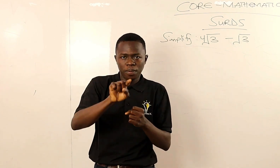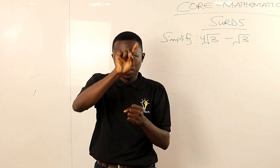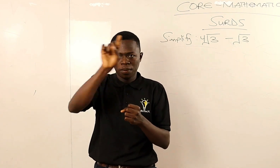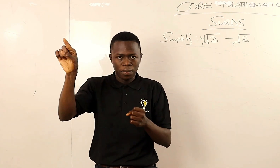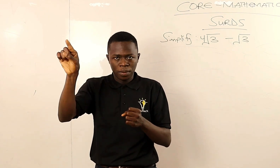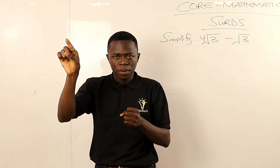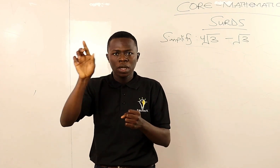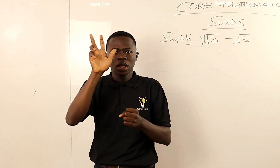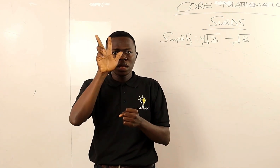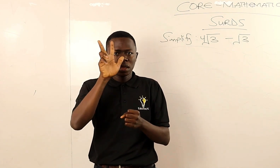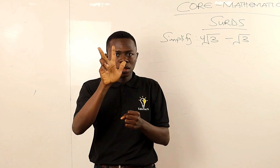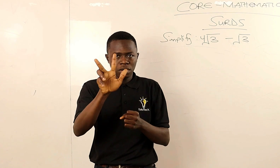square root of 3